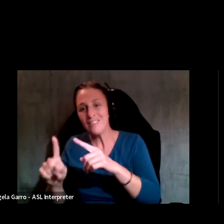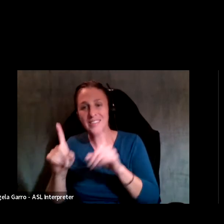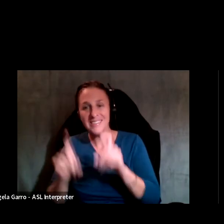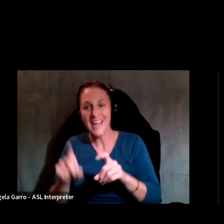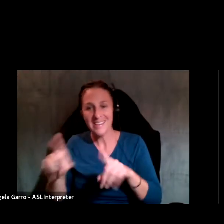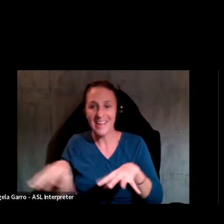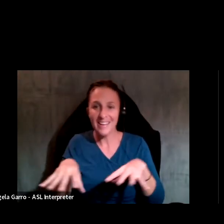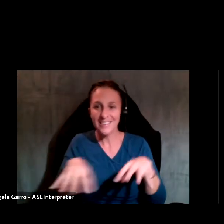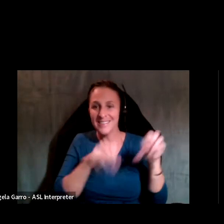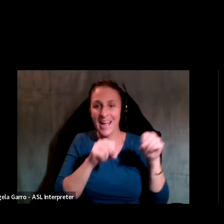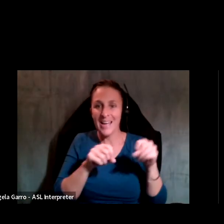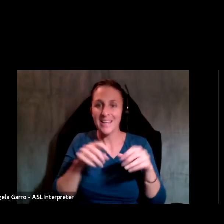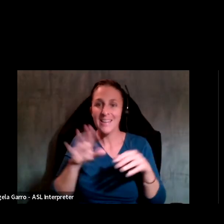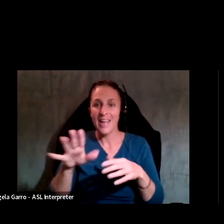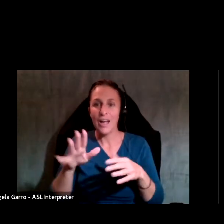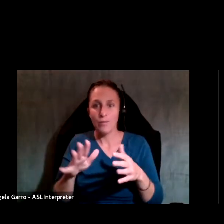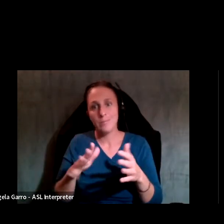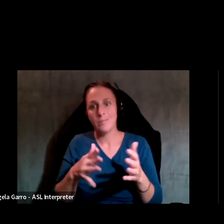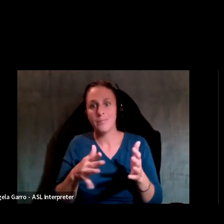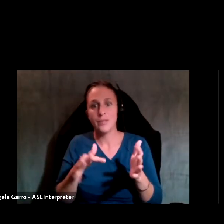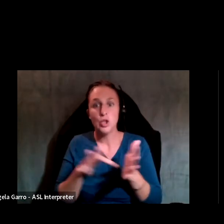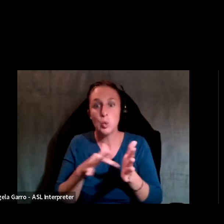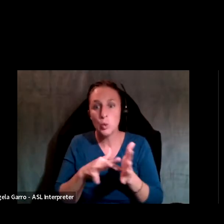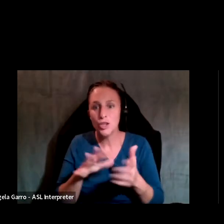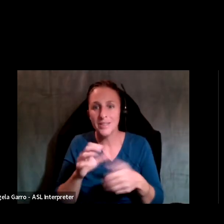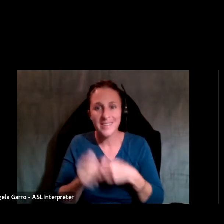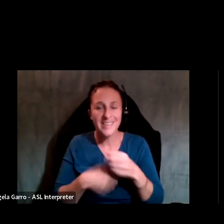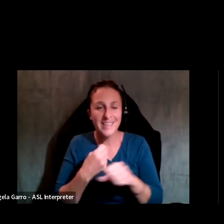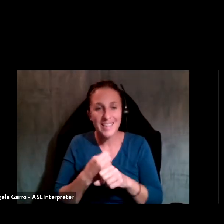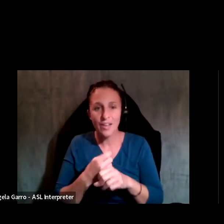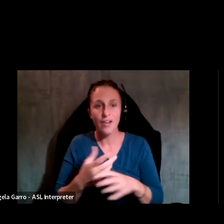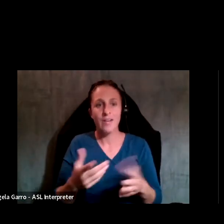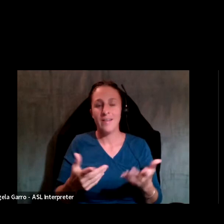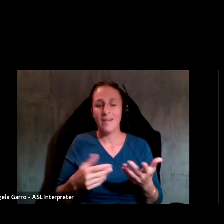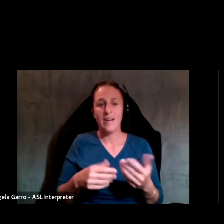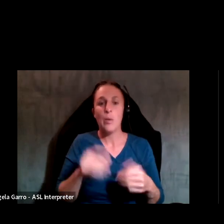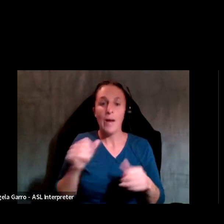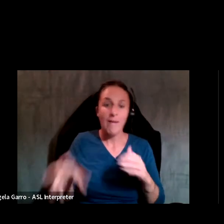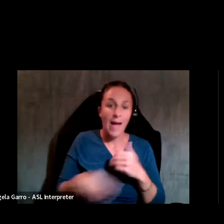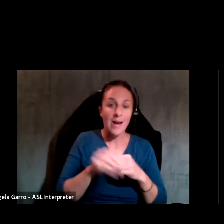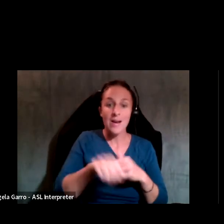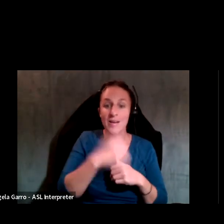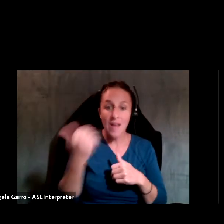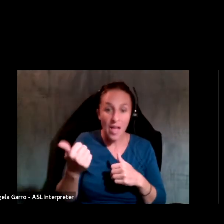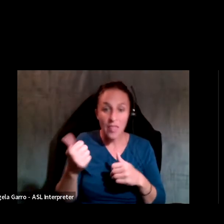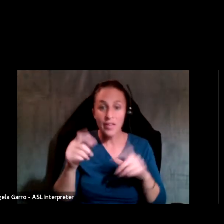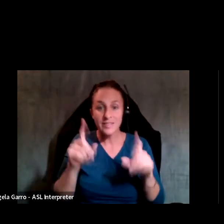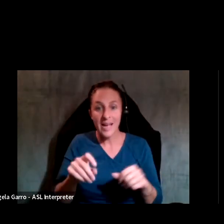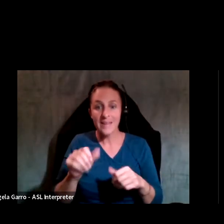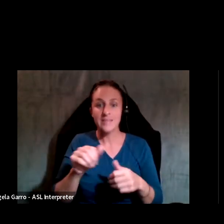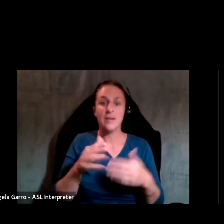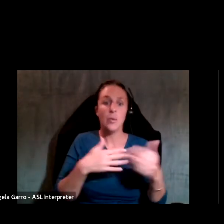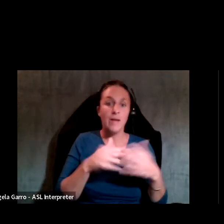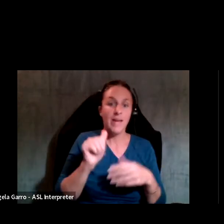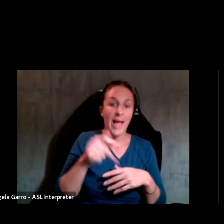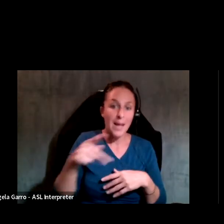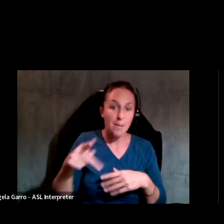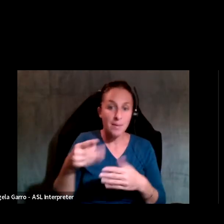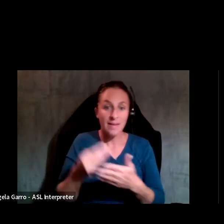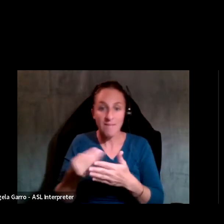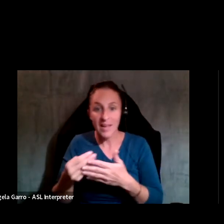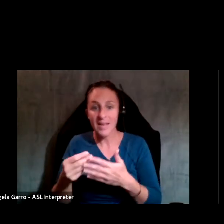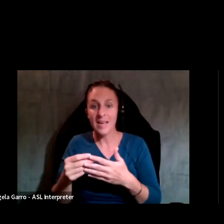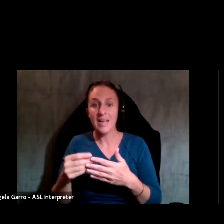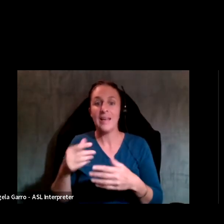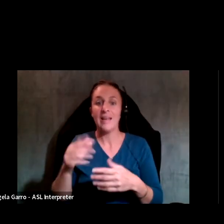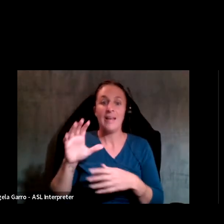right? So we would add another test to whatever AP fun and games is going on, in addition to the CASP. So we've made the choice.